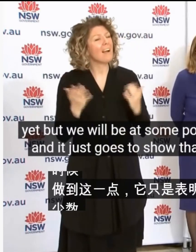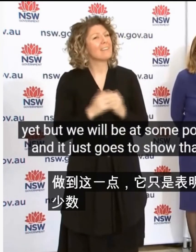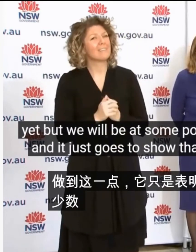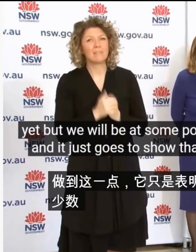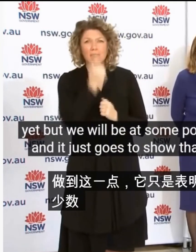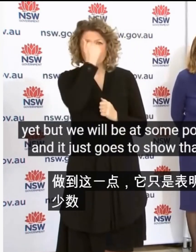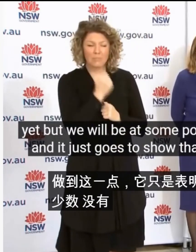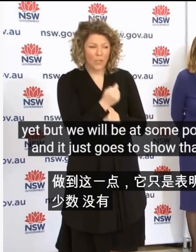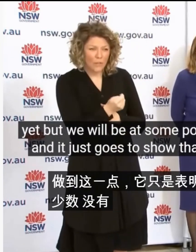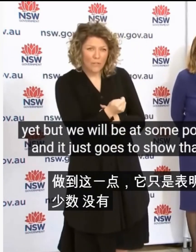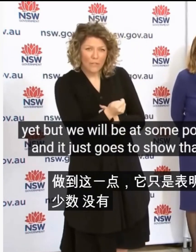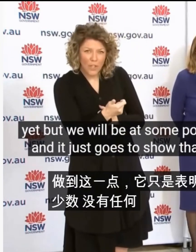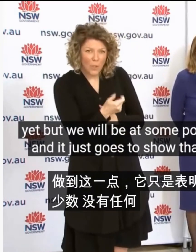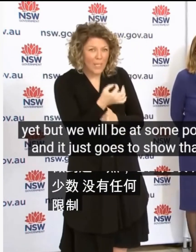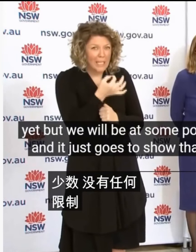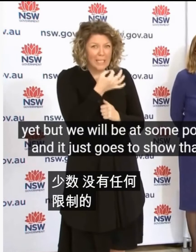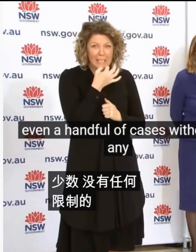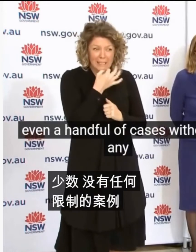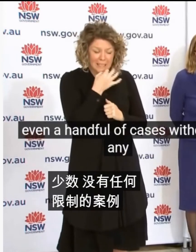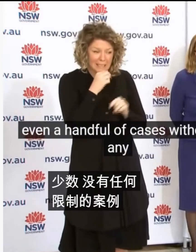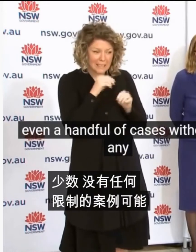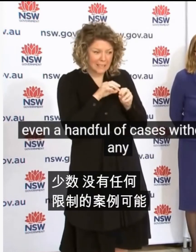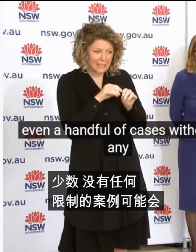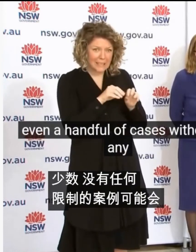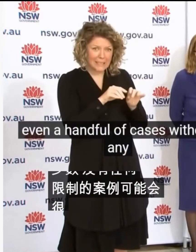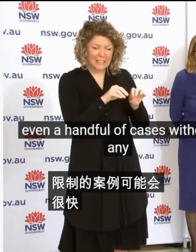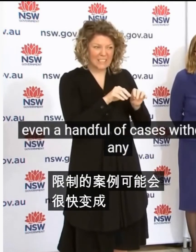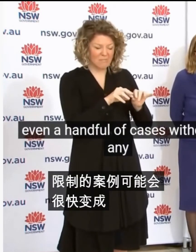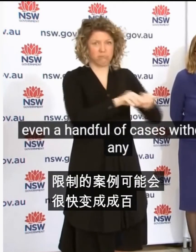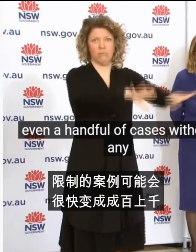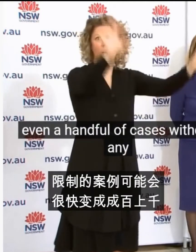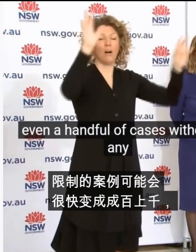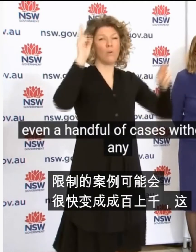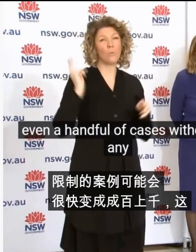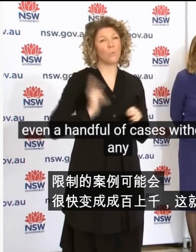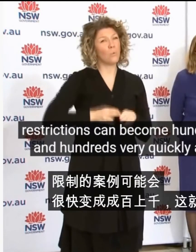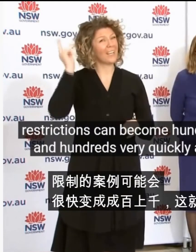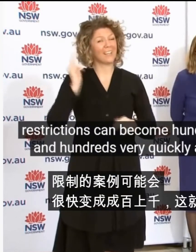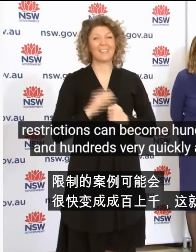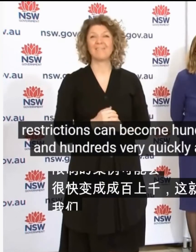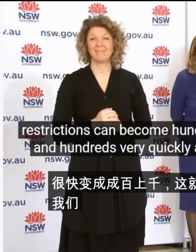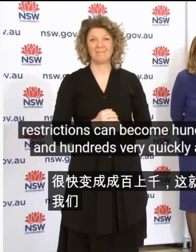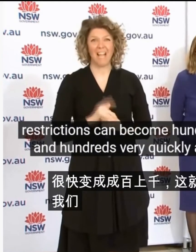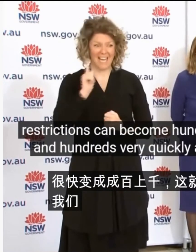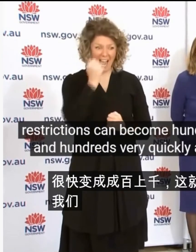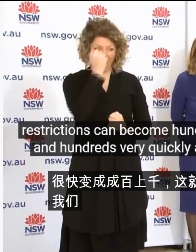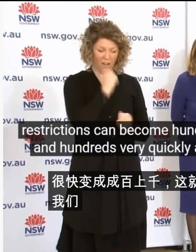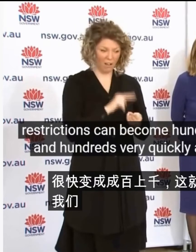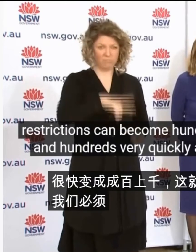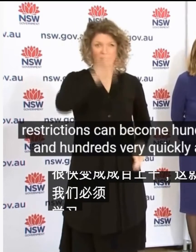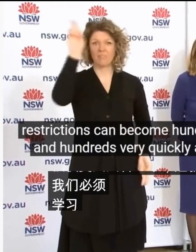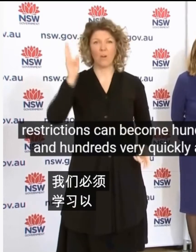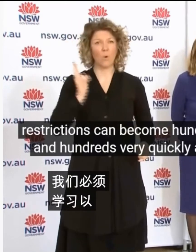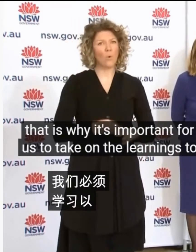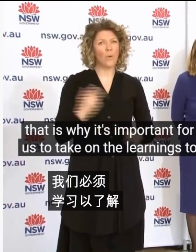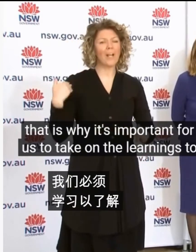even a handful of cases without any restrictions can become hundreds and hundreds very quickly. And that is why it's important for us to take